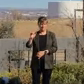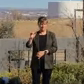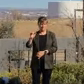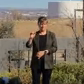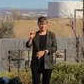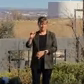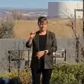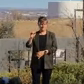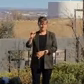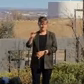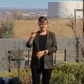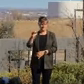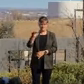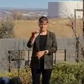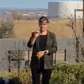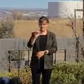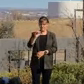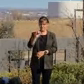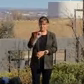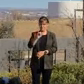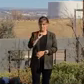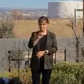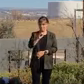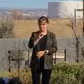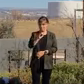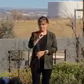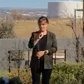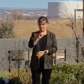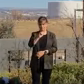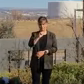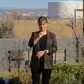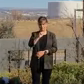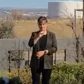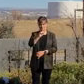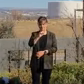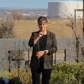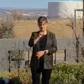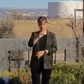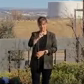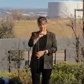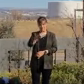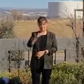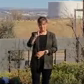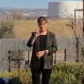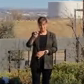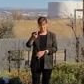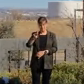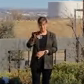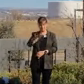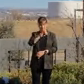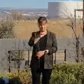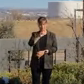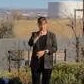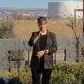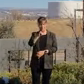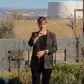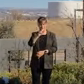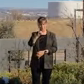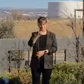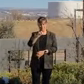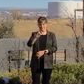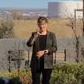From Peterson Air Force Base, Staff Sergeant Ansel Beck, Staff Sergeant Jackson